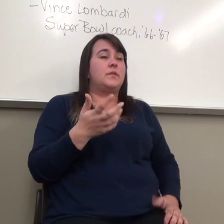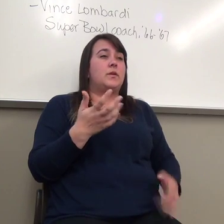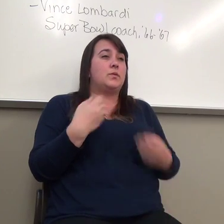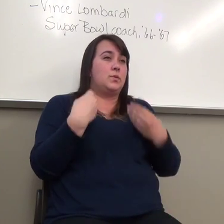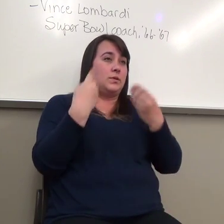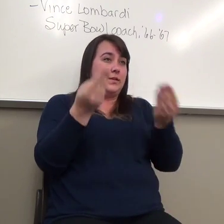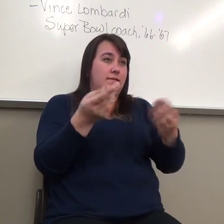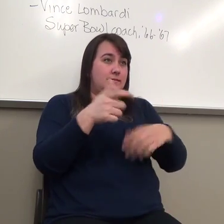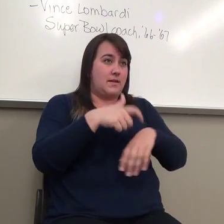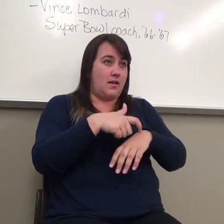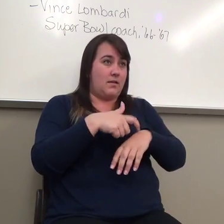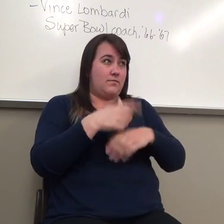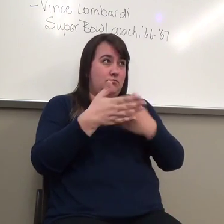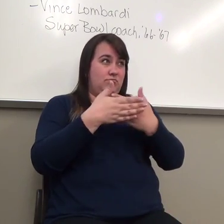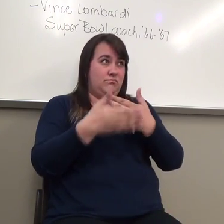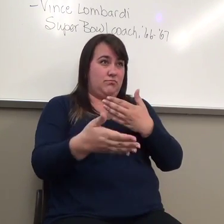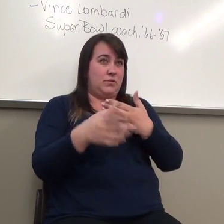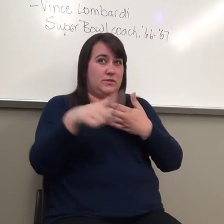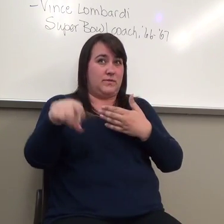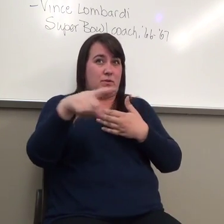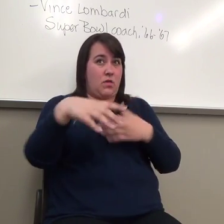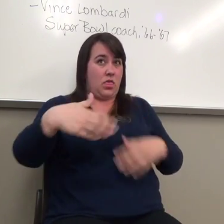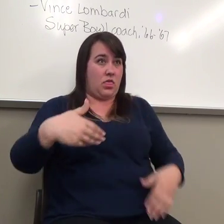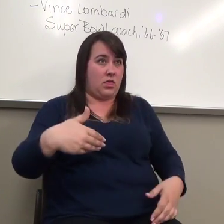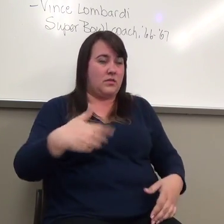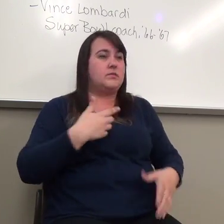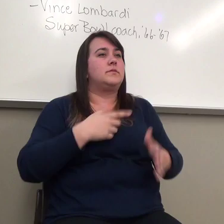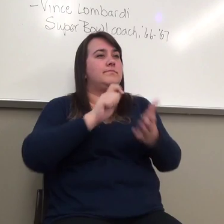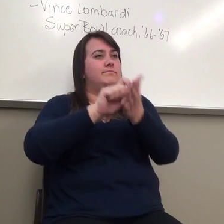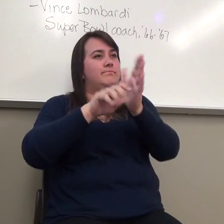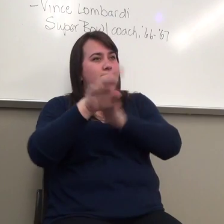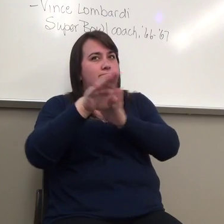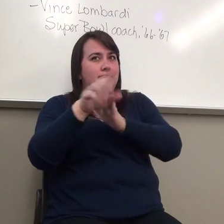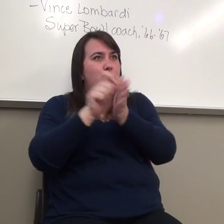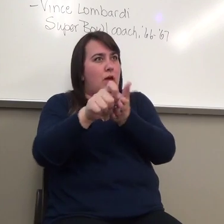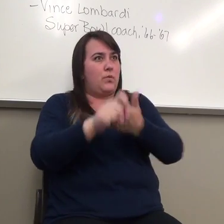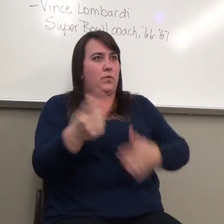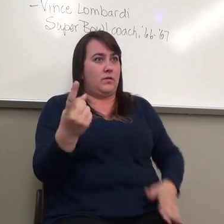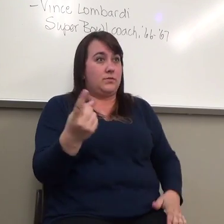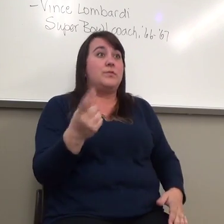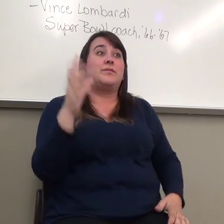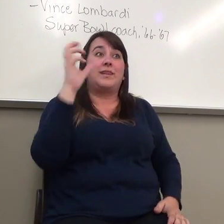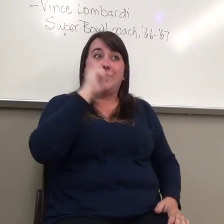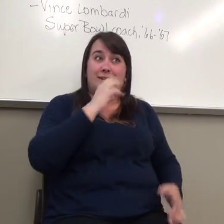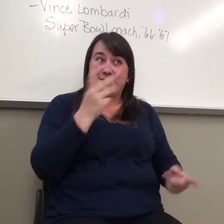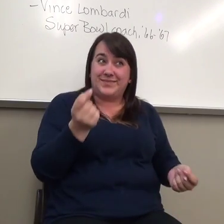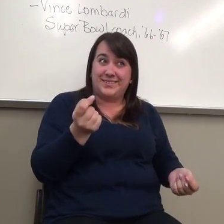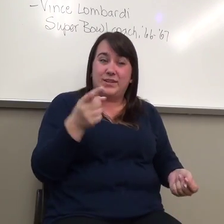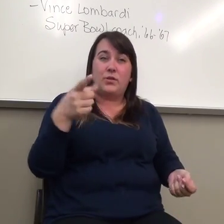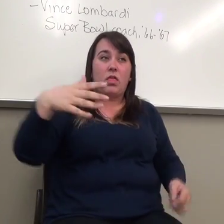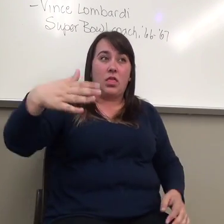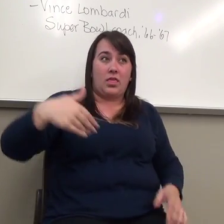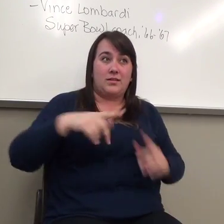time for the rest of the people to get one written. So guess what? If you haven't gotten started on your paper